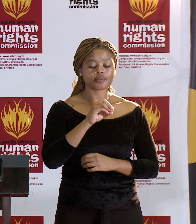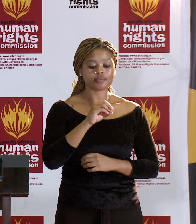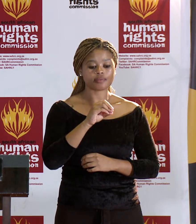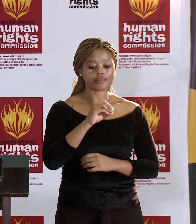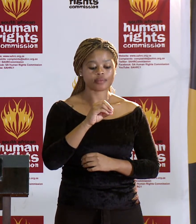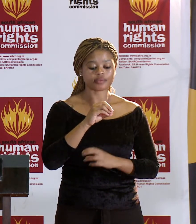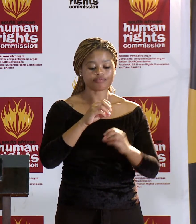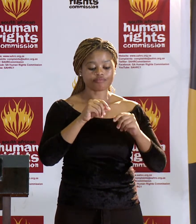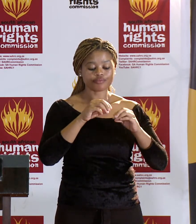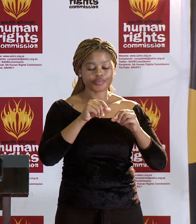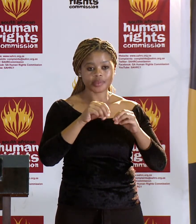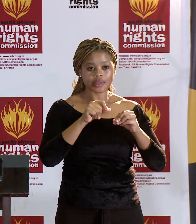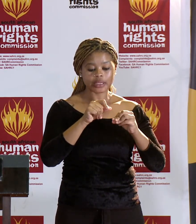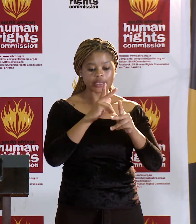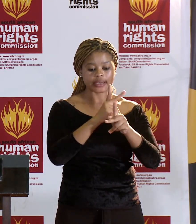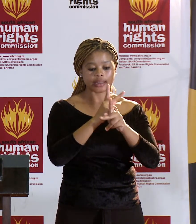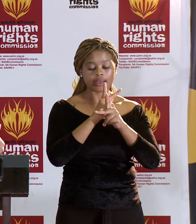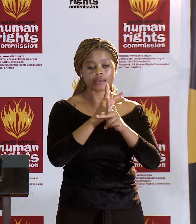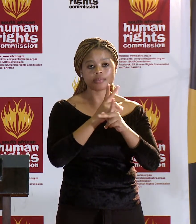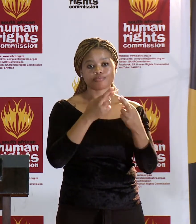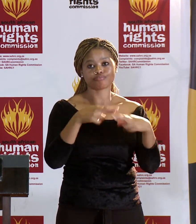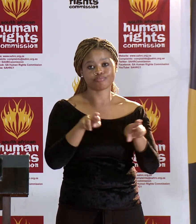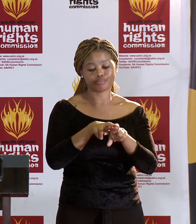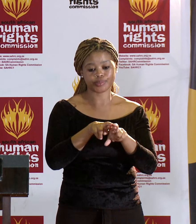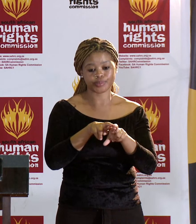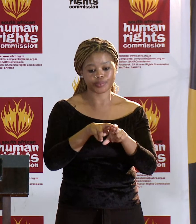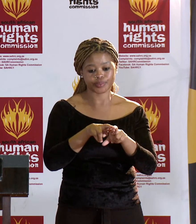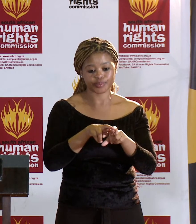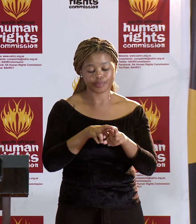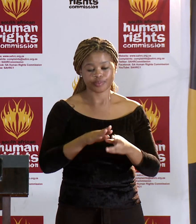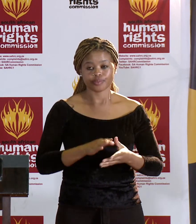dusty storerooms and that we must go and get it.